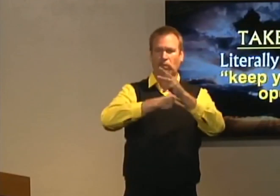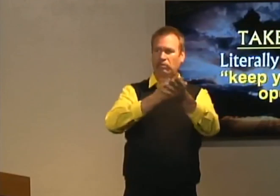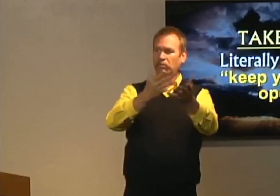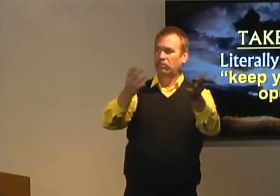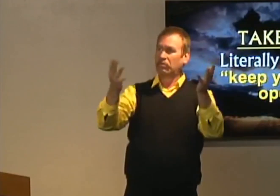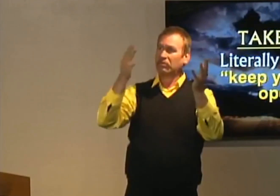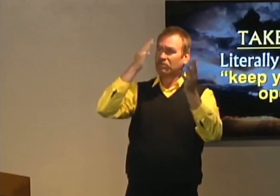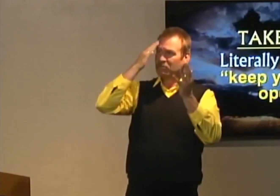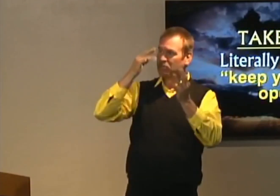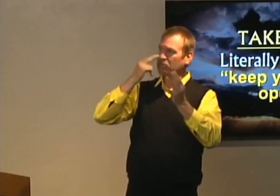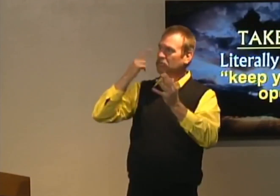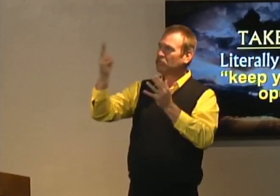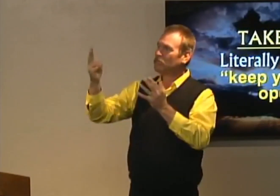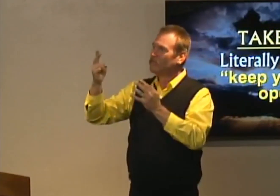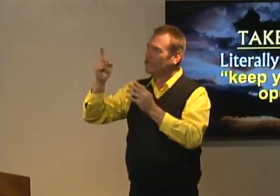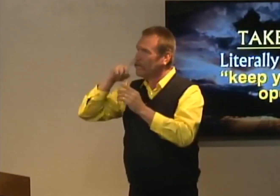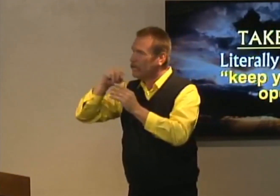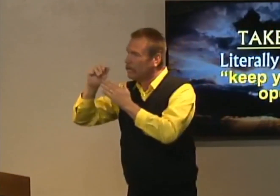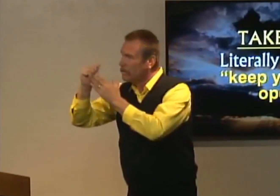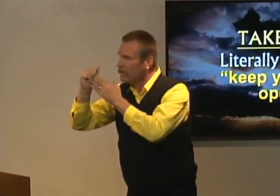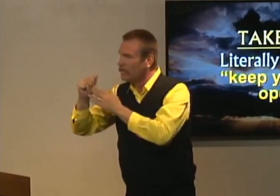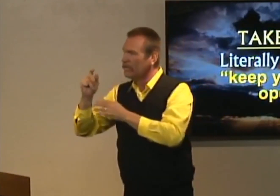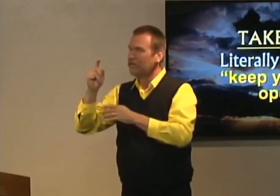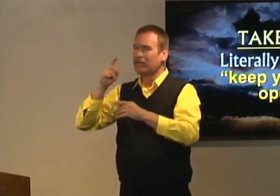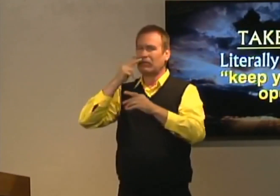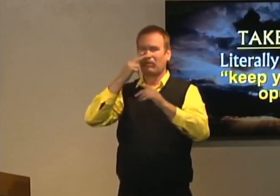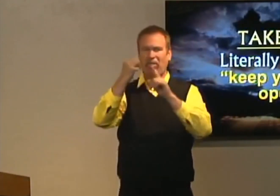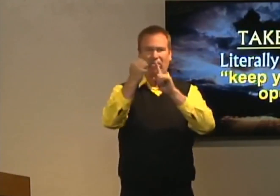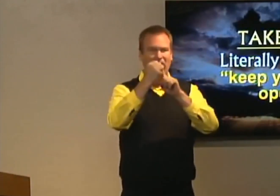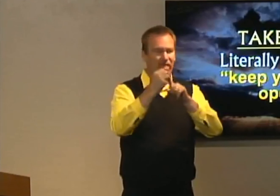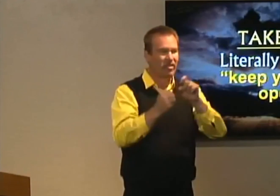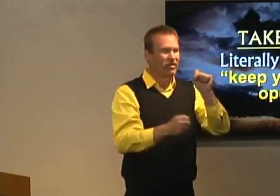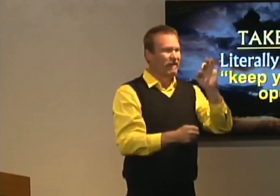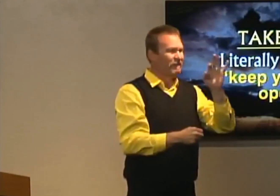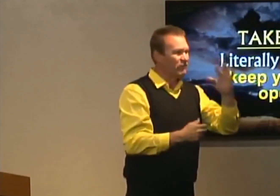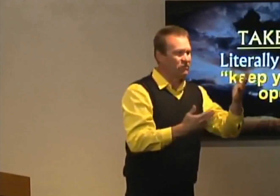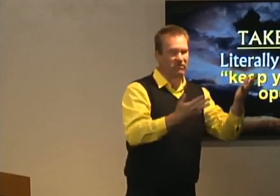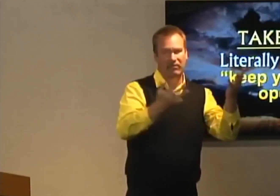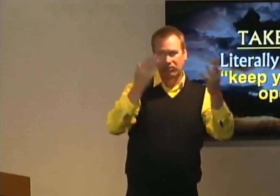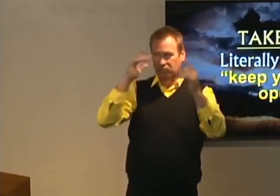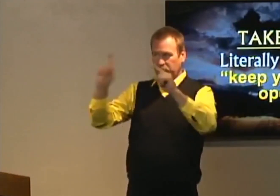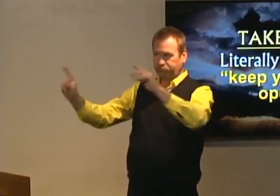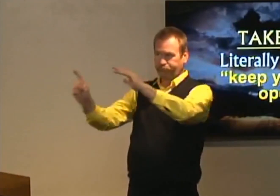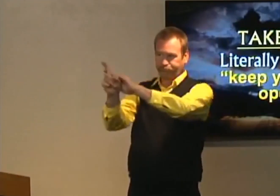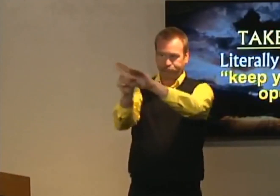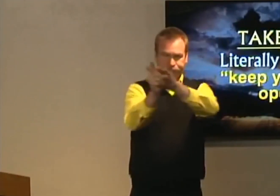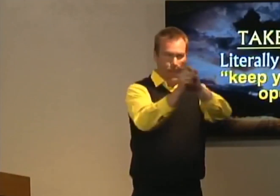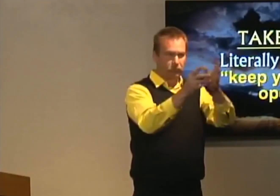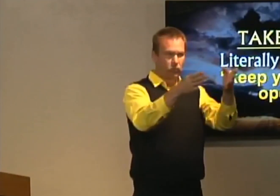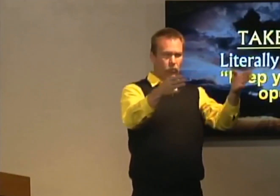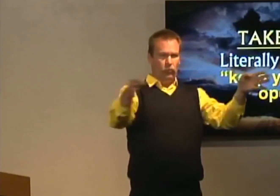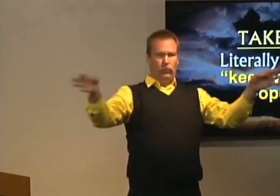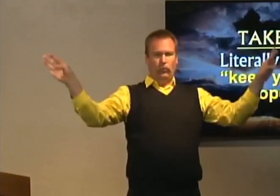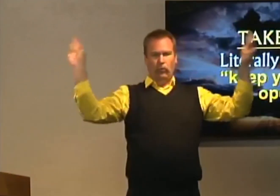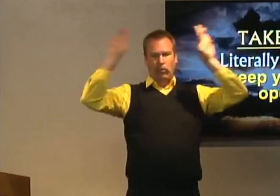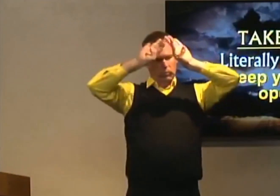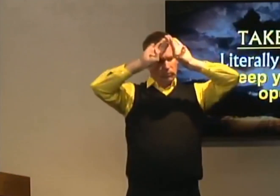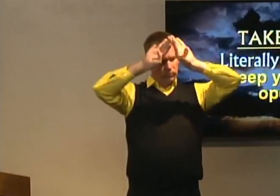eyes open for the things of the world. The things that we see, because they're going to be false leaders and false prophets and mockers